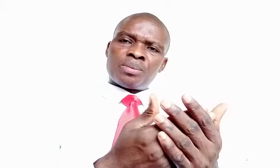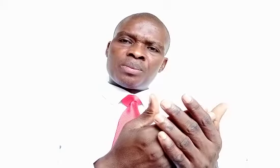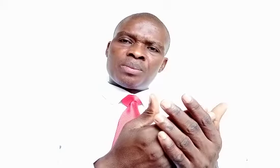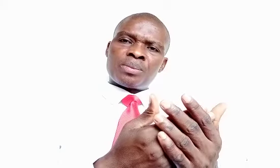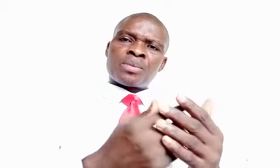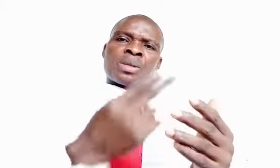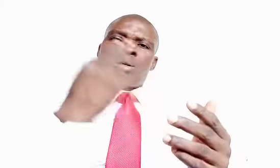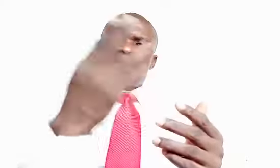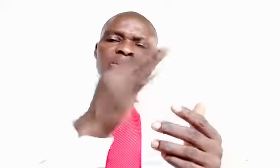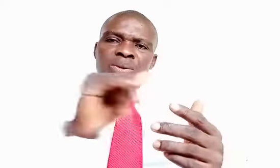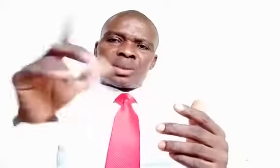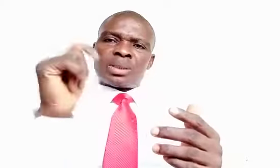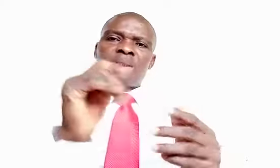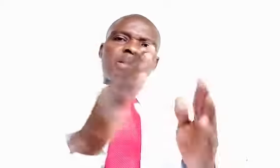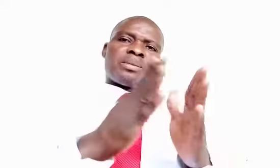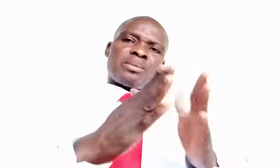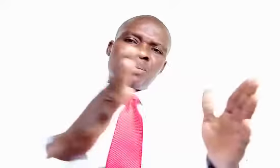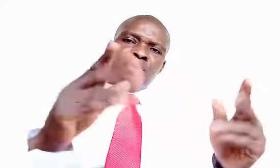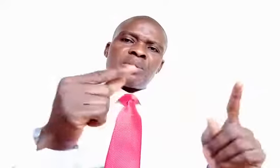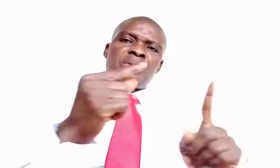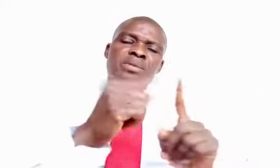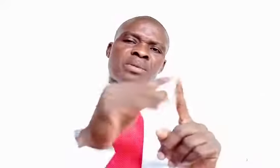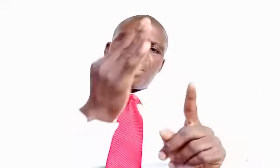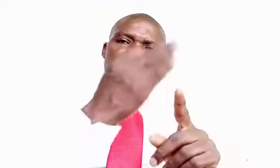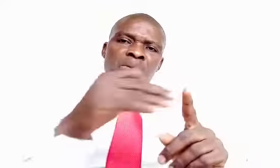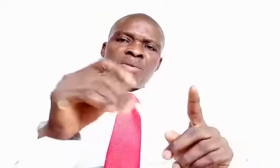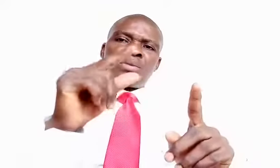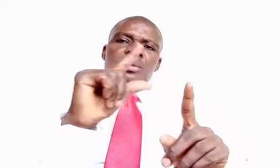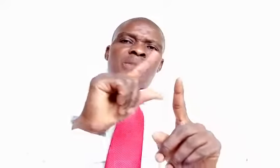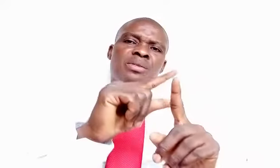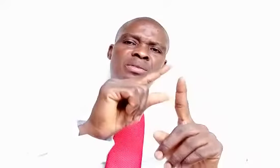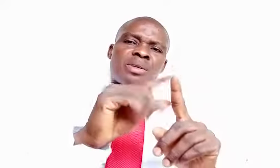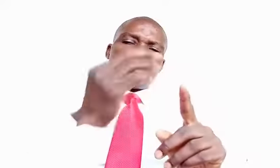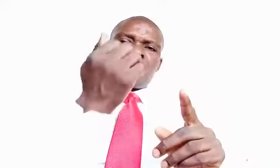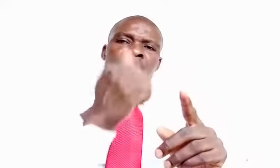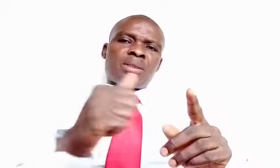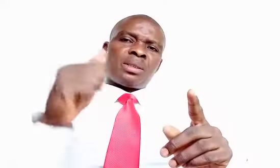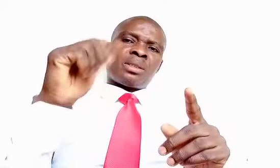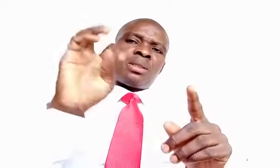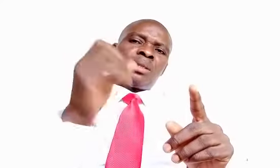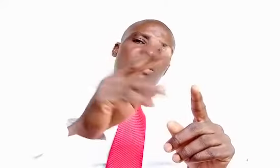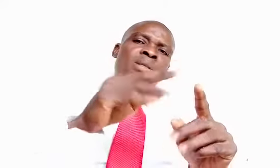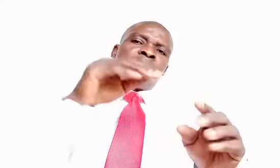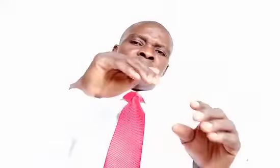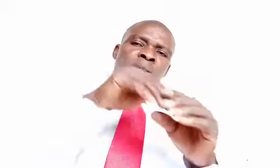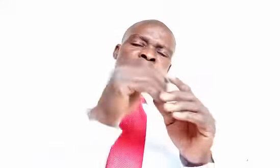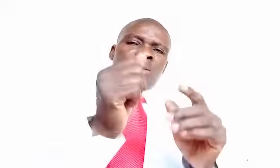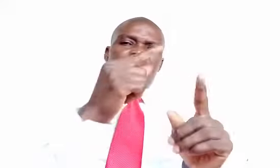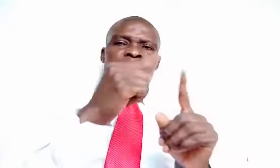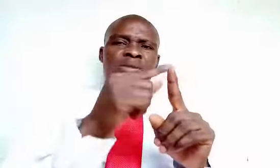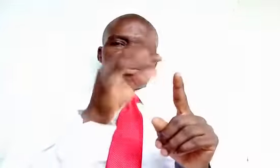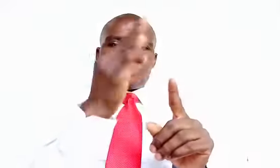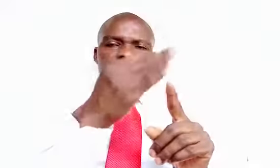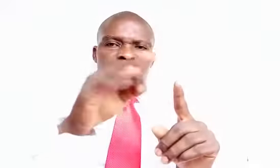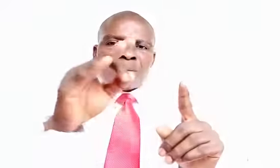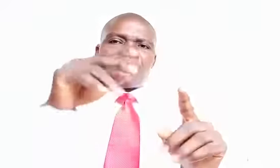Using the be form of the verb in the appropriate tense implies that if the tense of a verb in active voice is